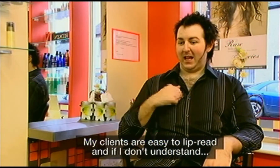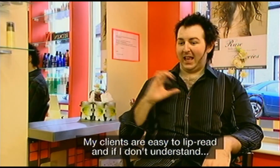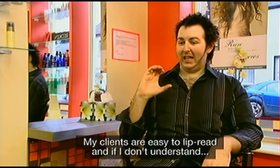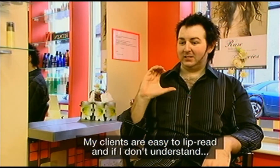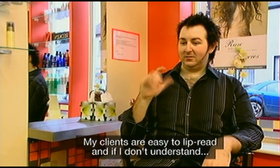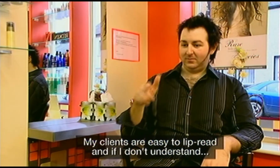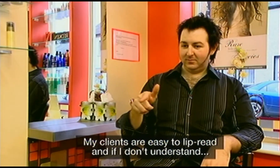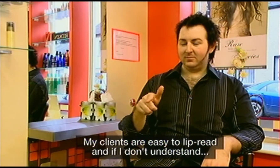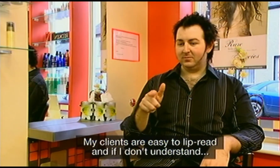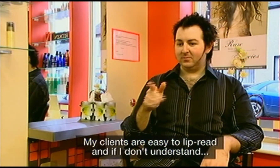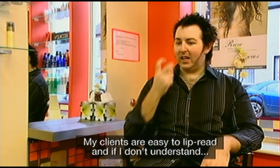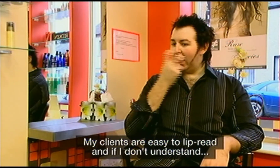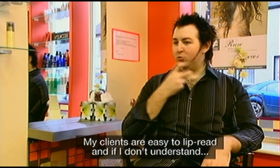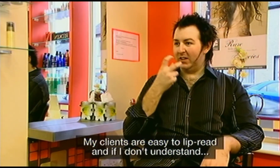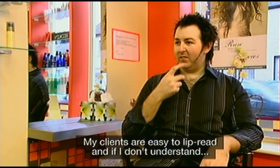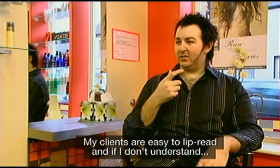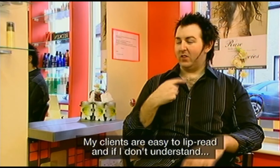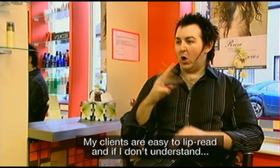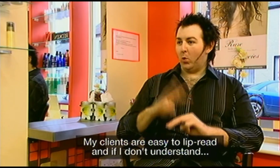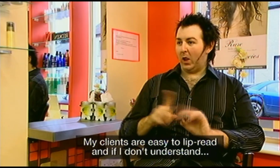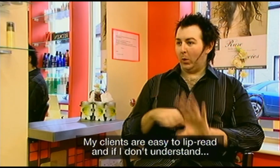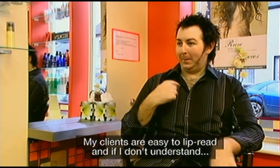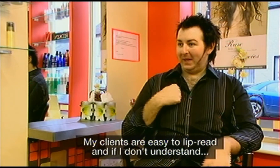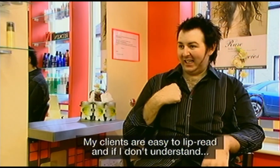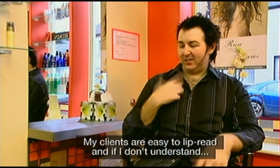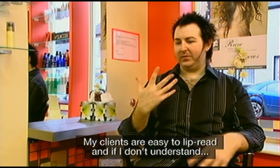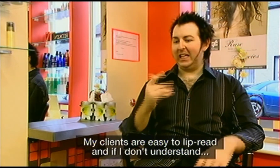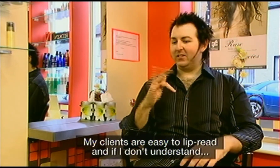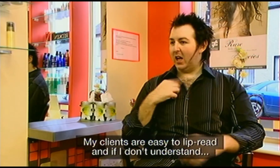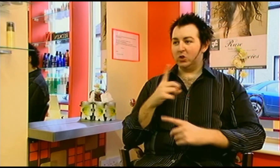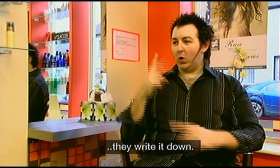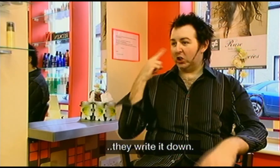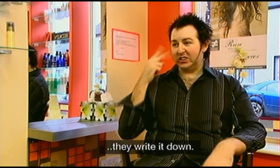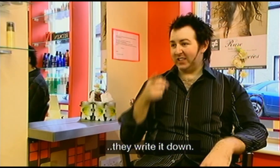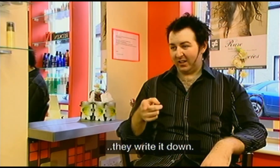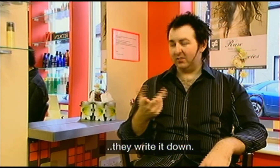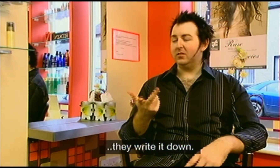My clients are easy to lip read, and if I don't understand, they write it down.